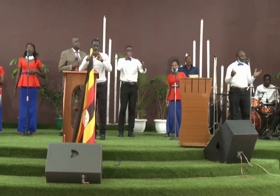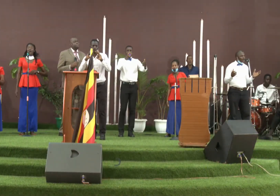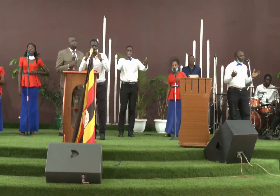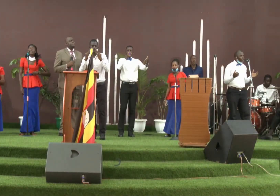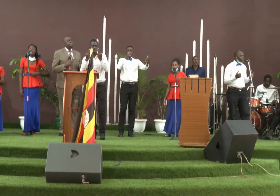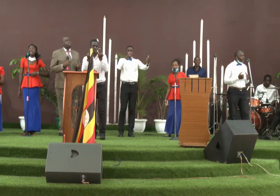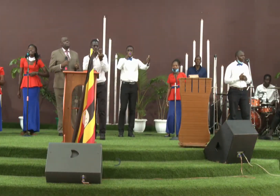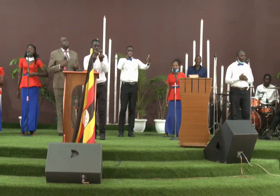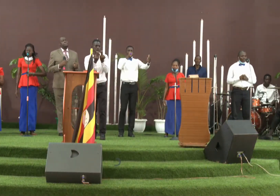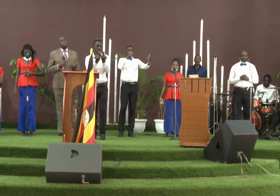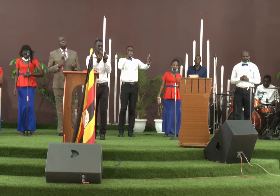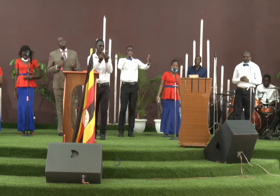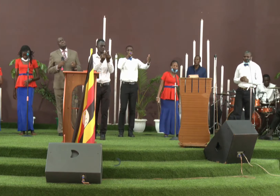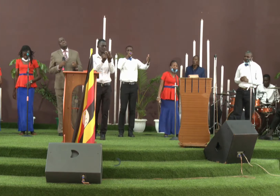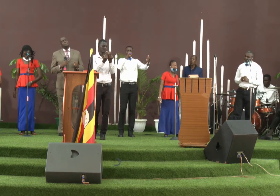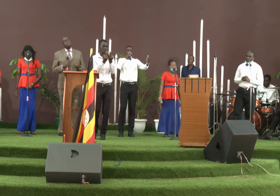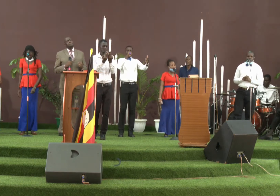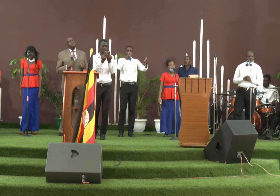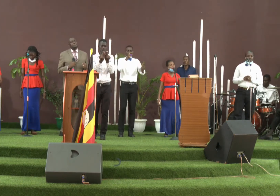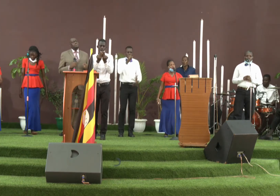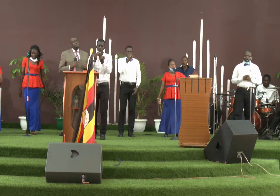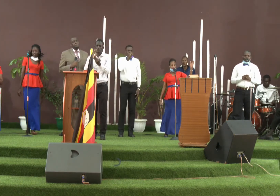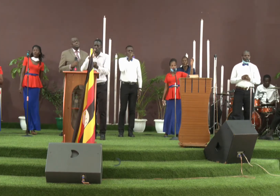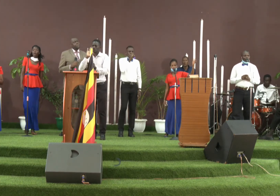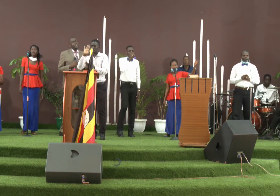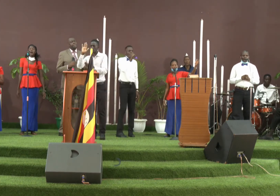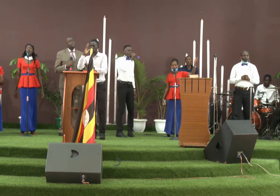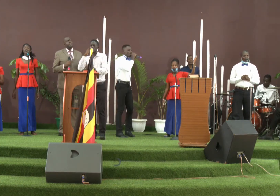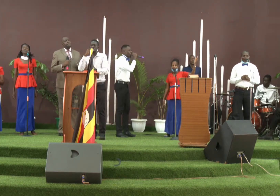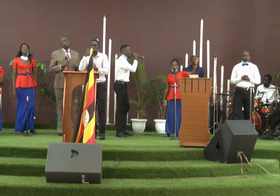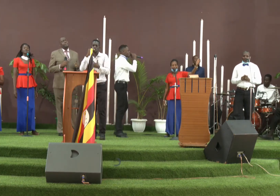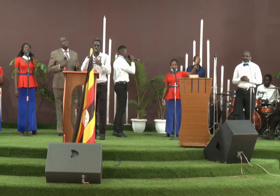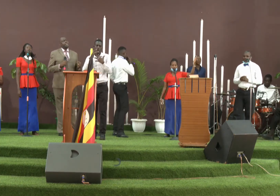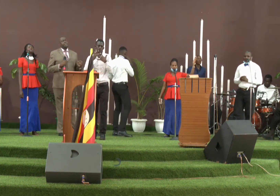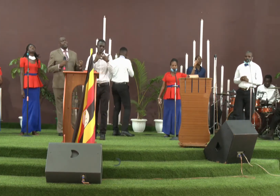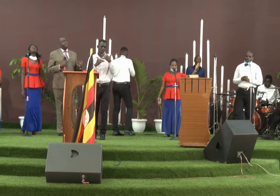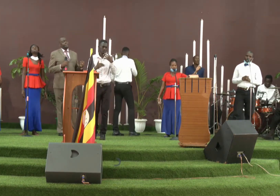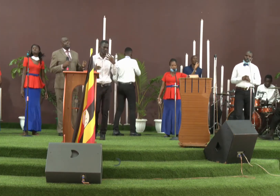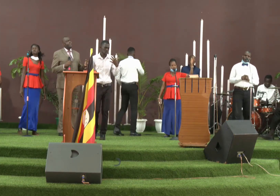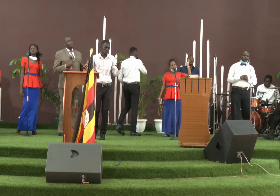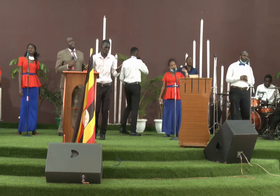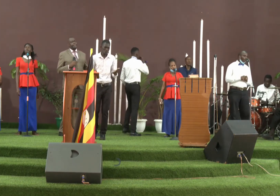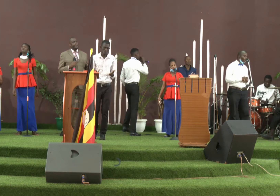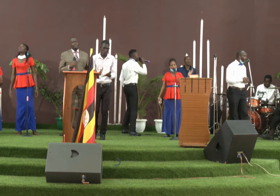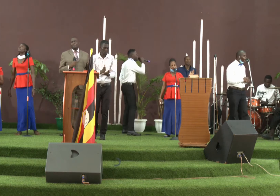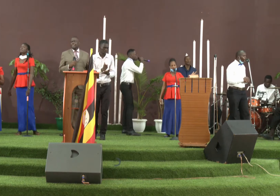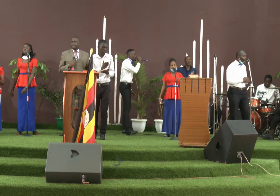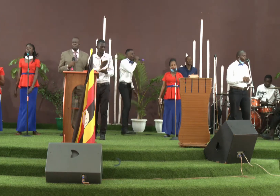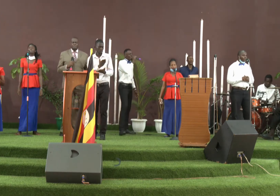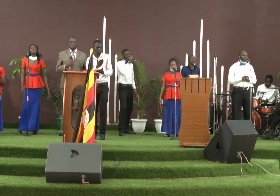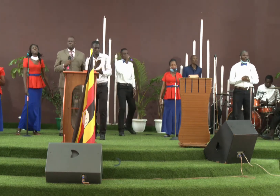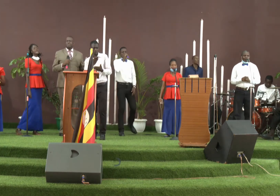your family. Your blood runs through my veins. Your blood runs through